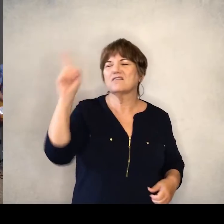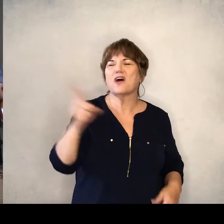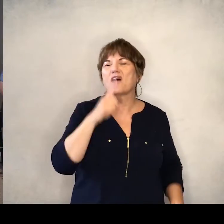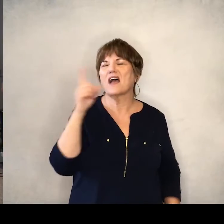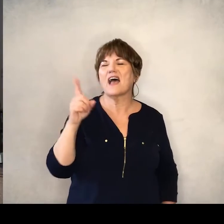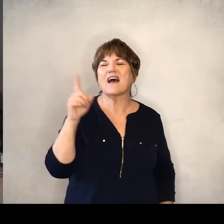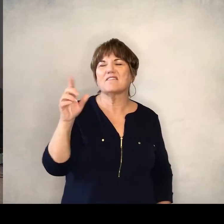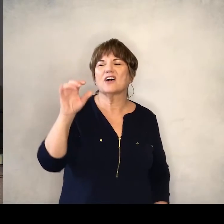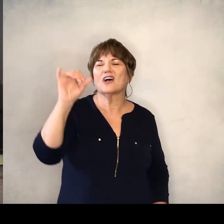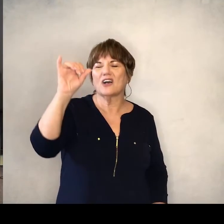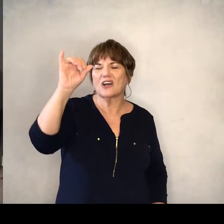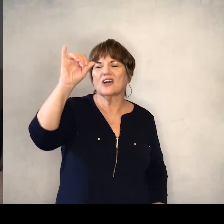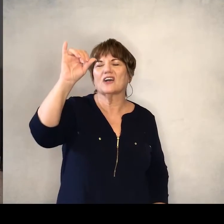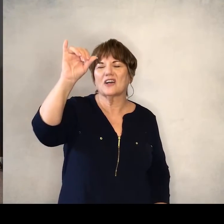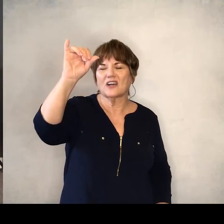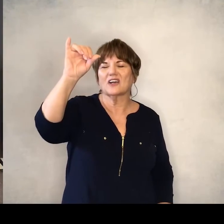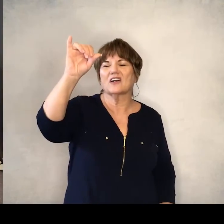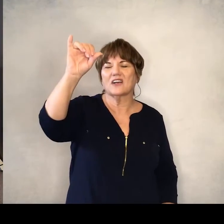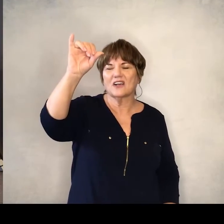forever.